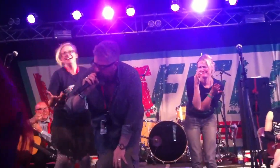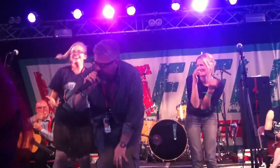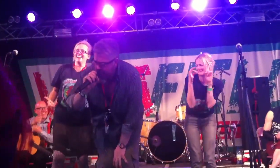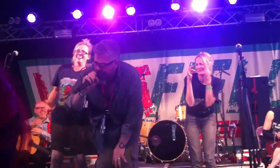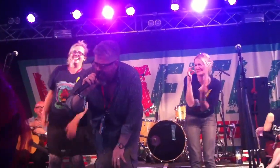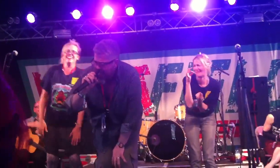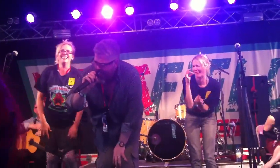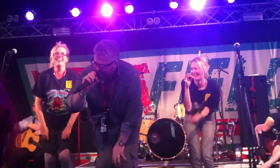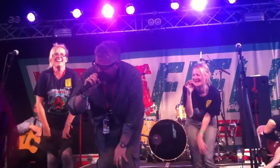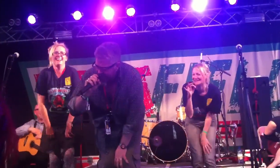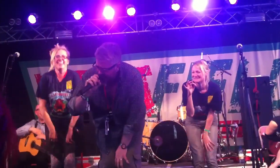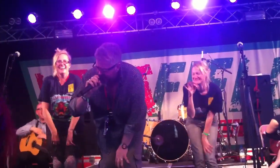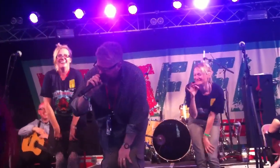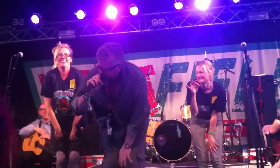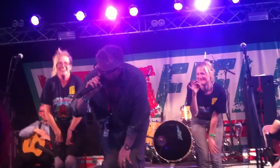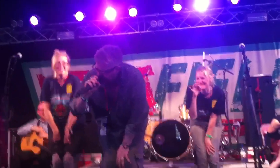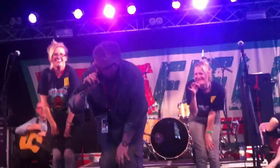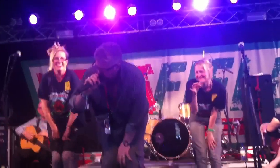bumblebee.